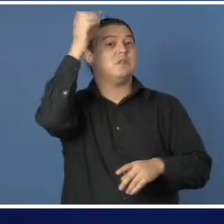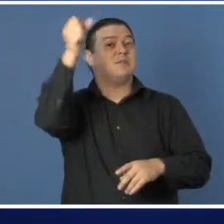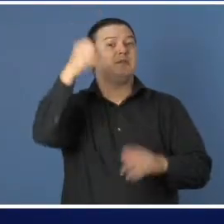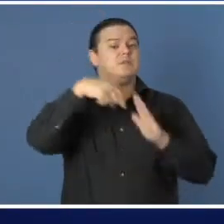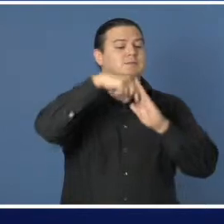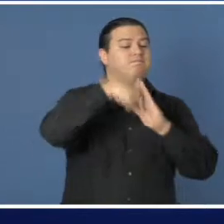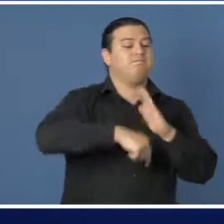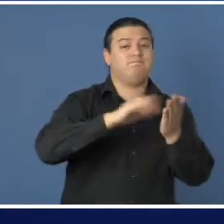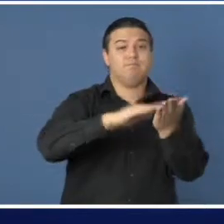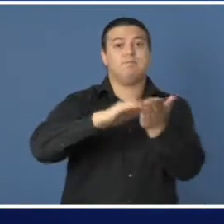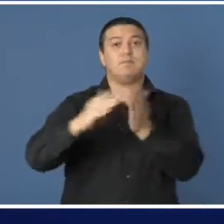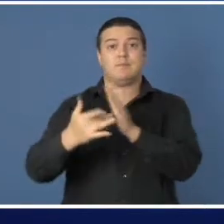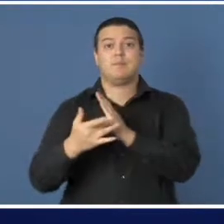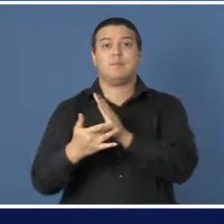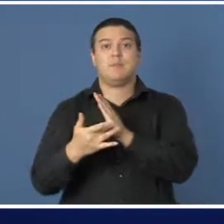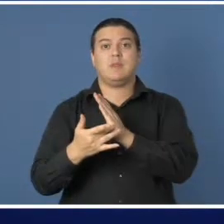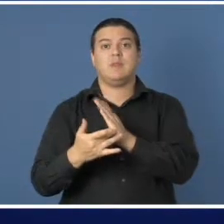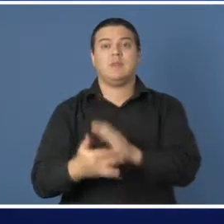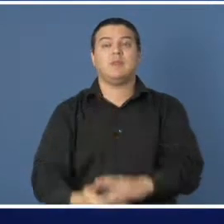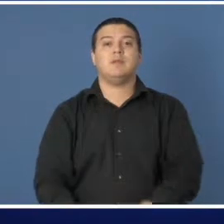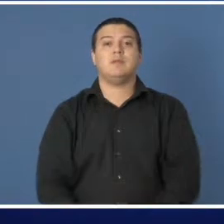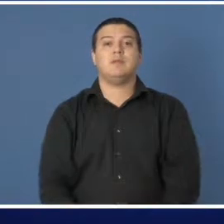sense sanitation techniques.